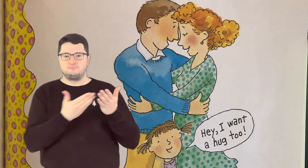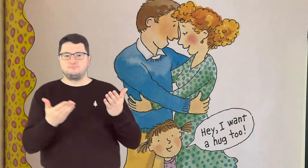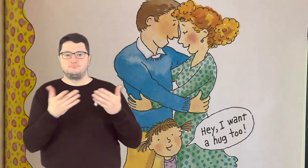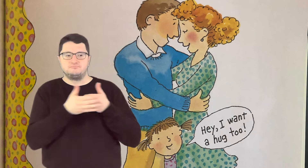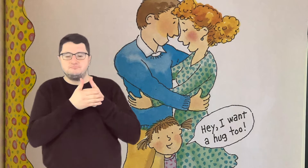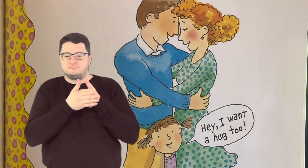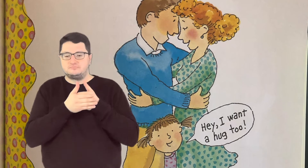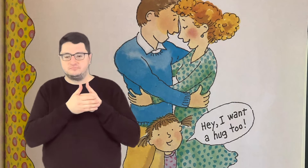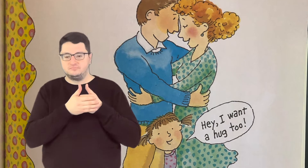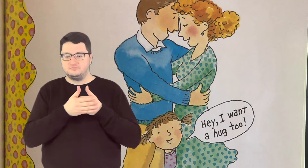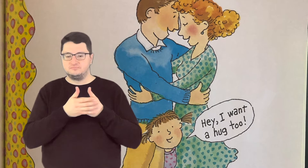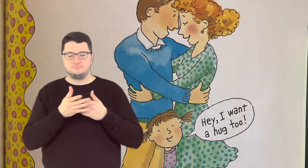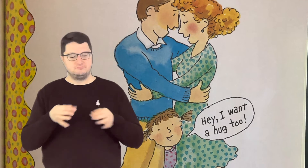so.